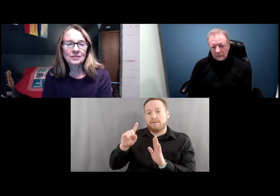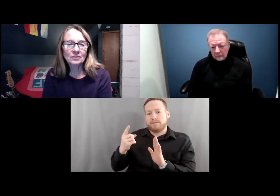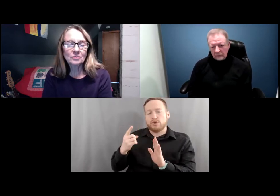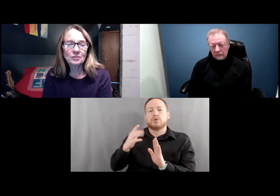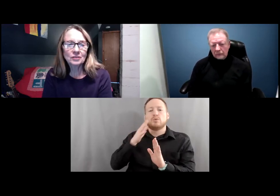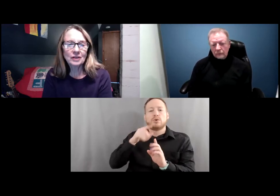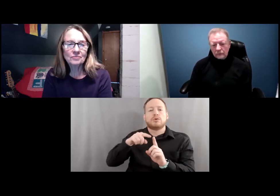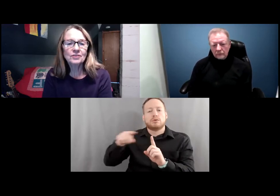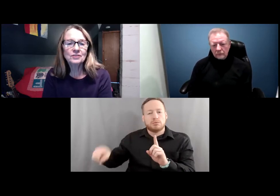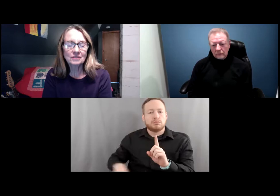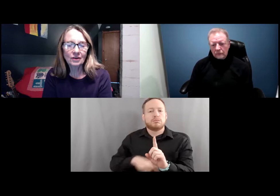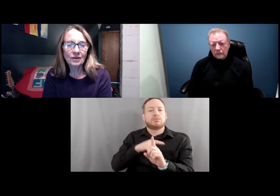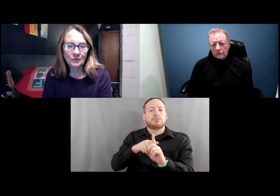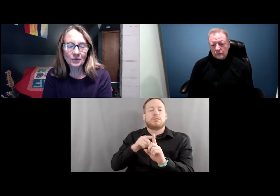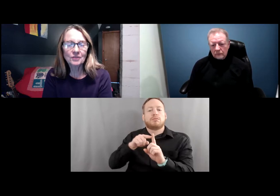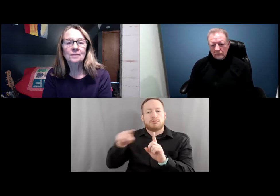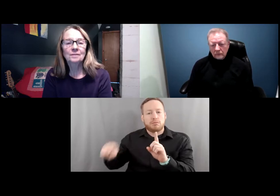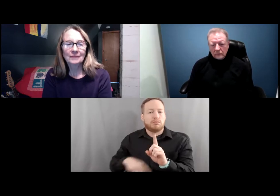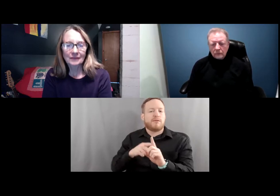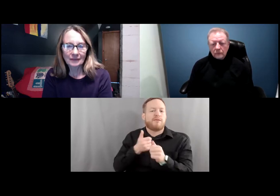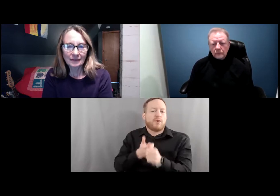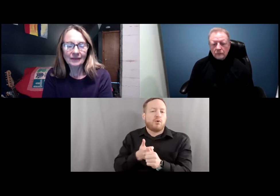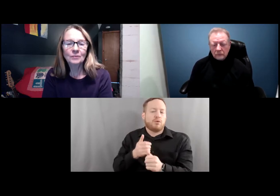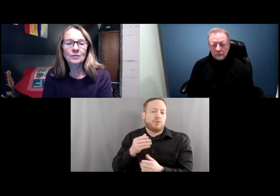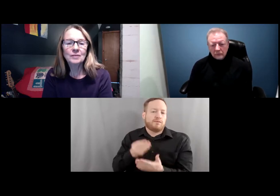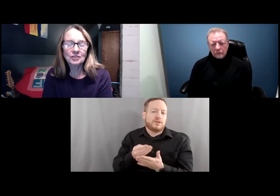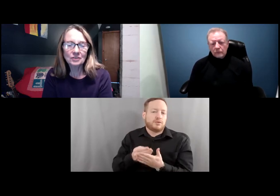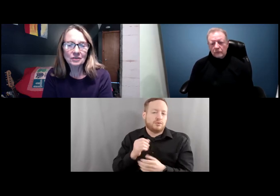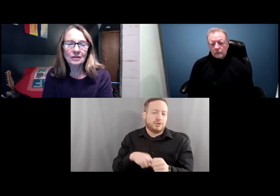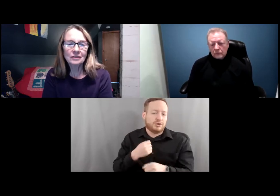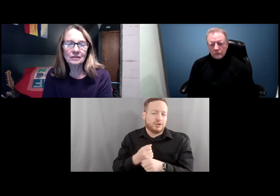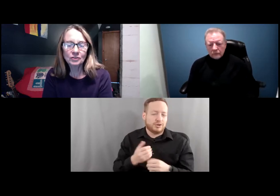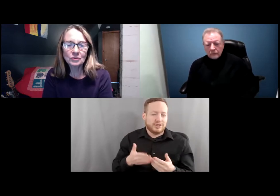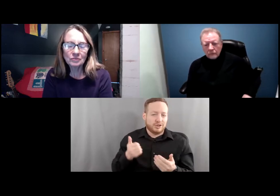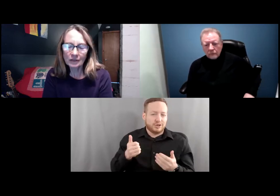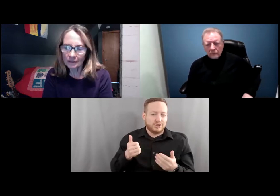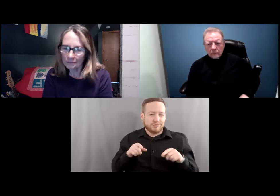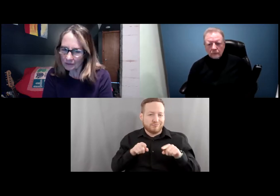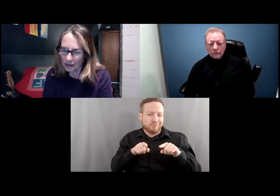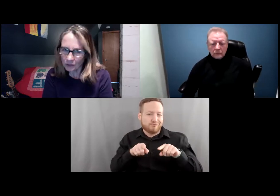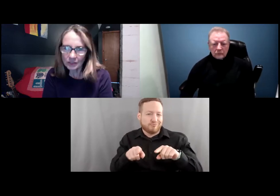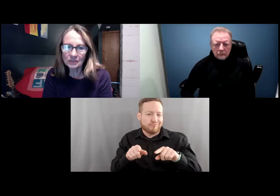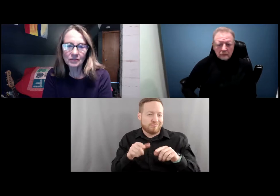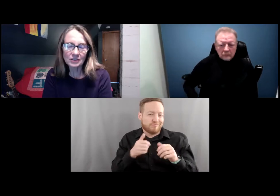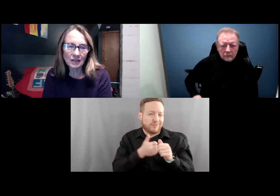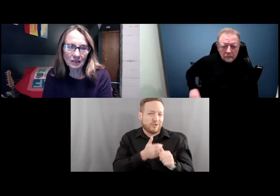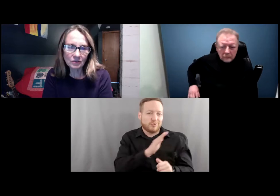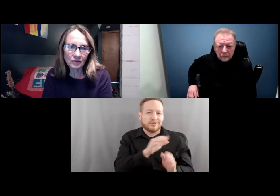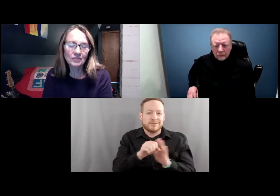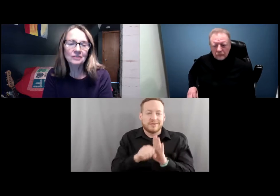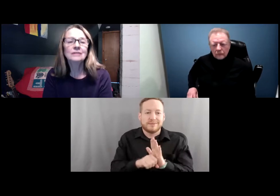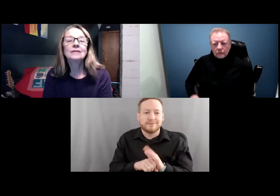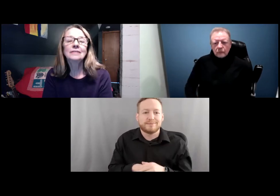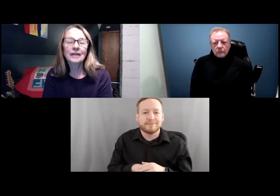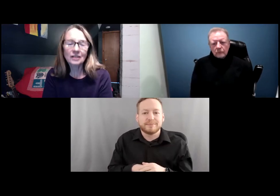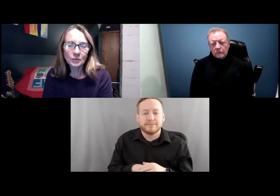And so from July 1st onward. And we'll measure, they do evaluations of our executive